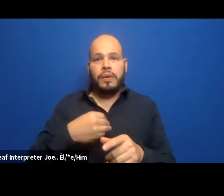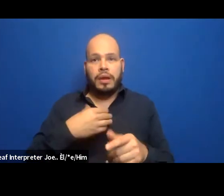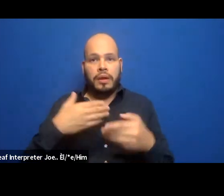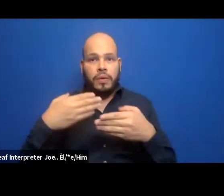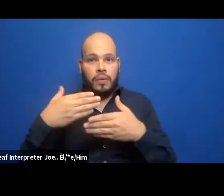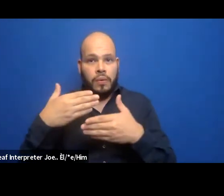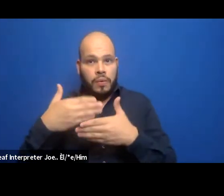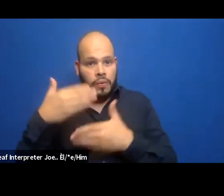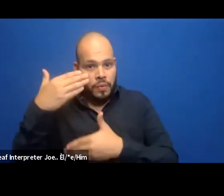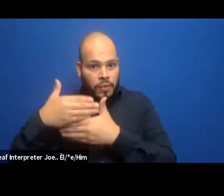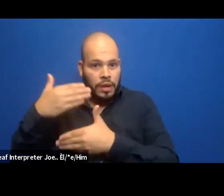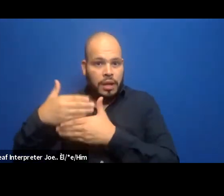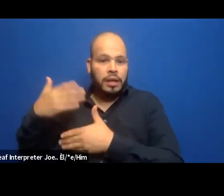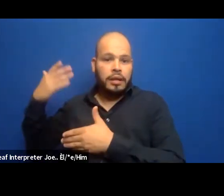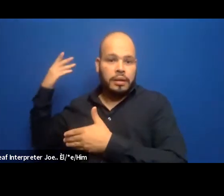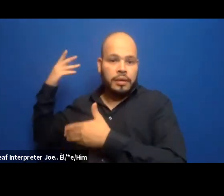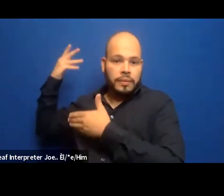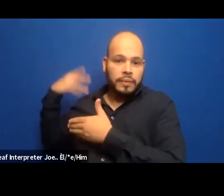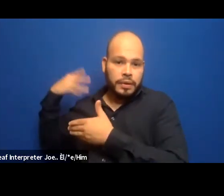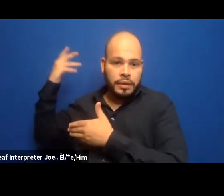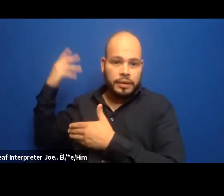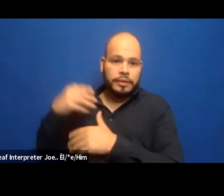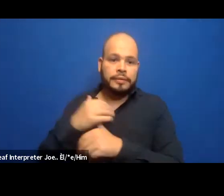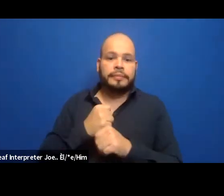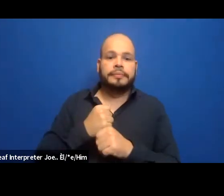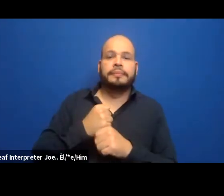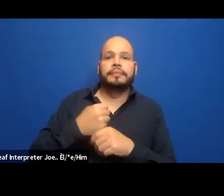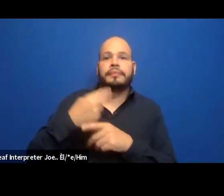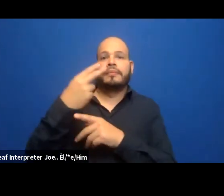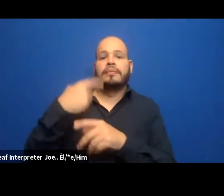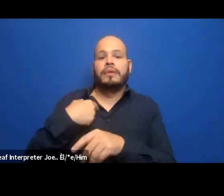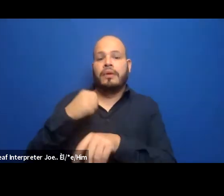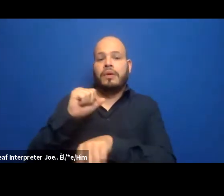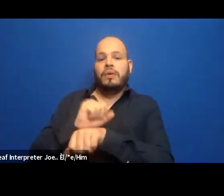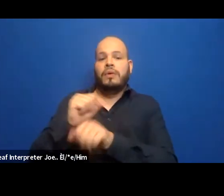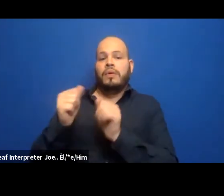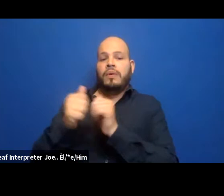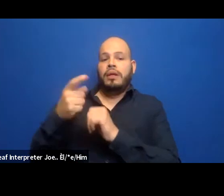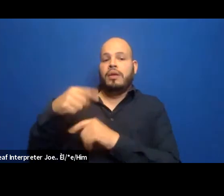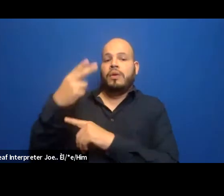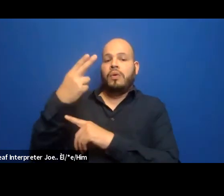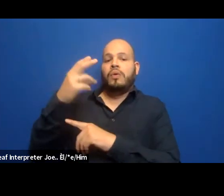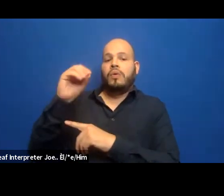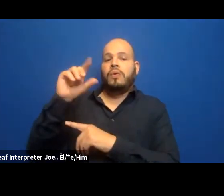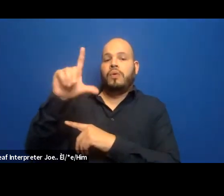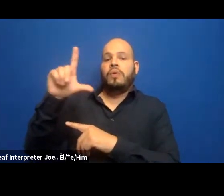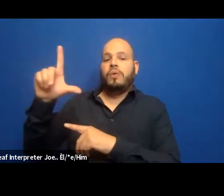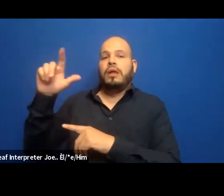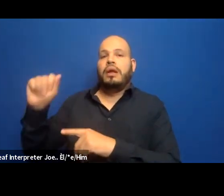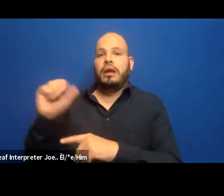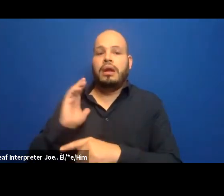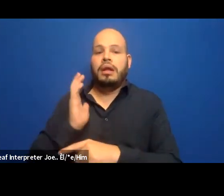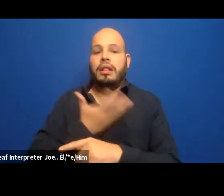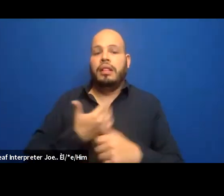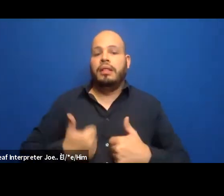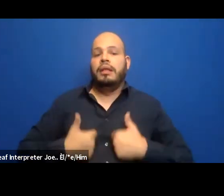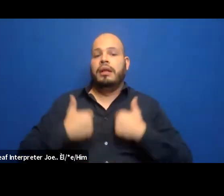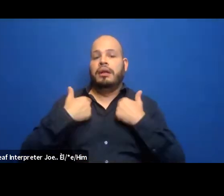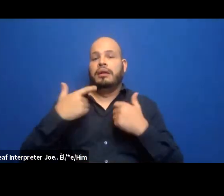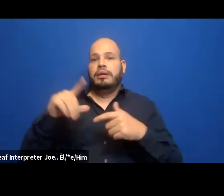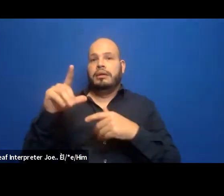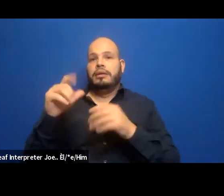with a picture, an incense burner, and a painting to my left with a garden.